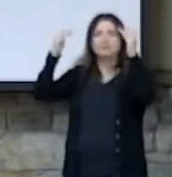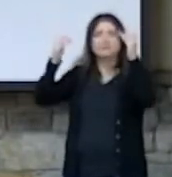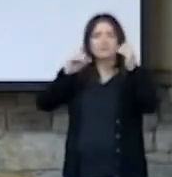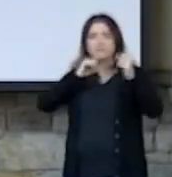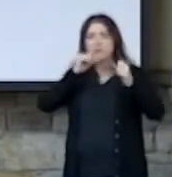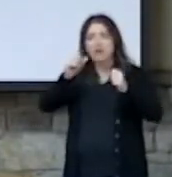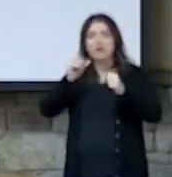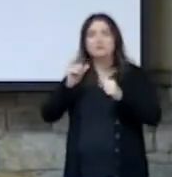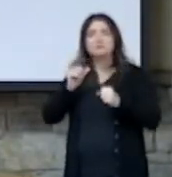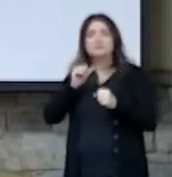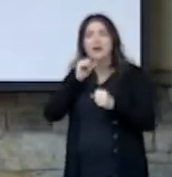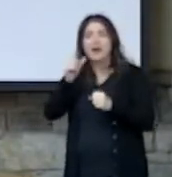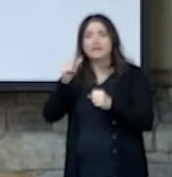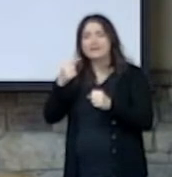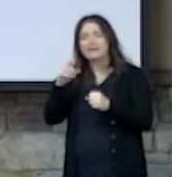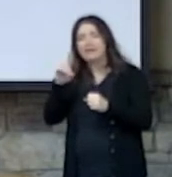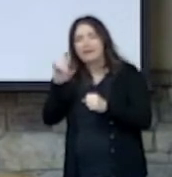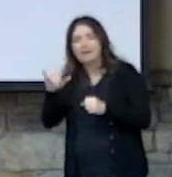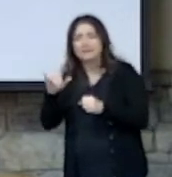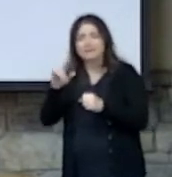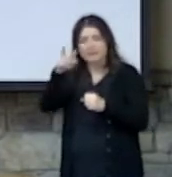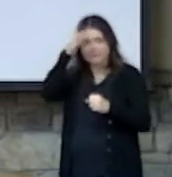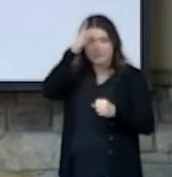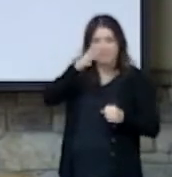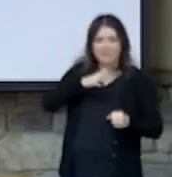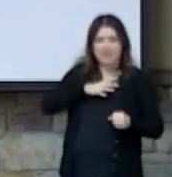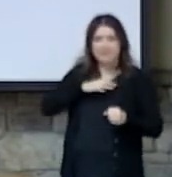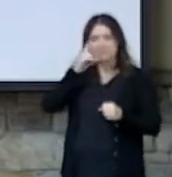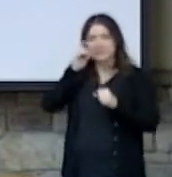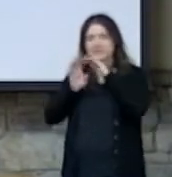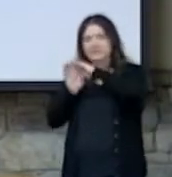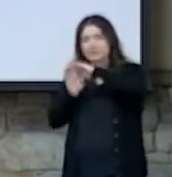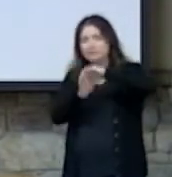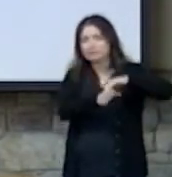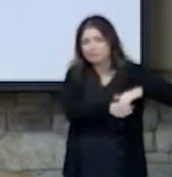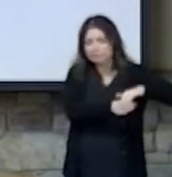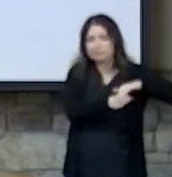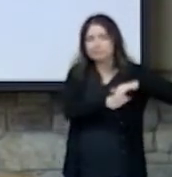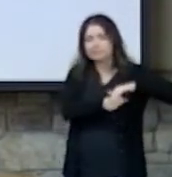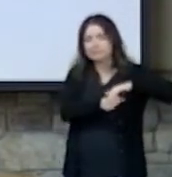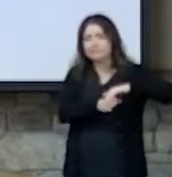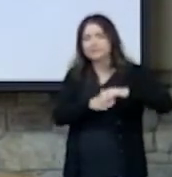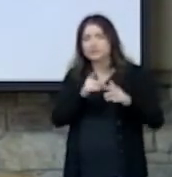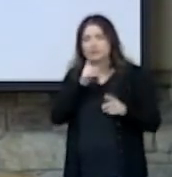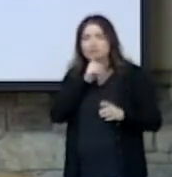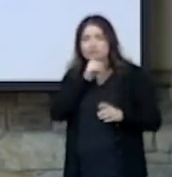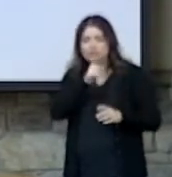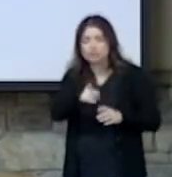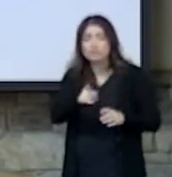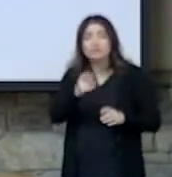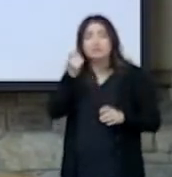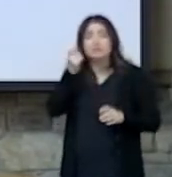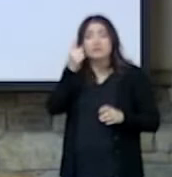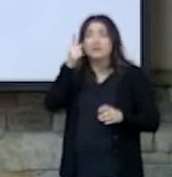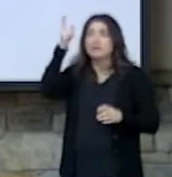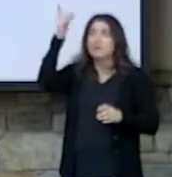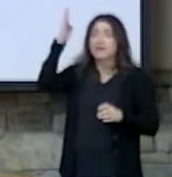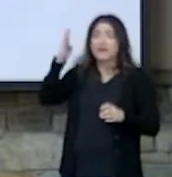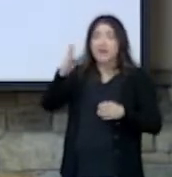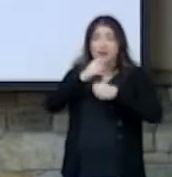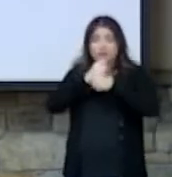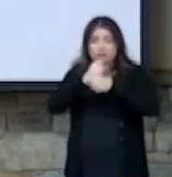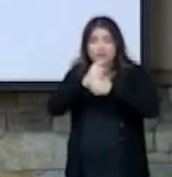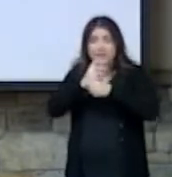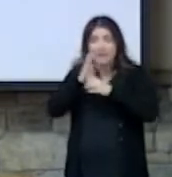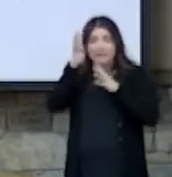men, who by their unrighteousness suppress the truth. You see, God, when He created man, He put something